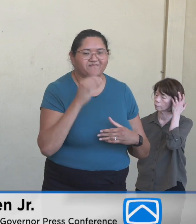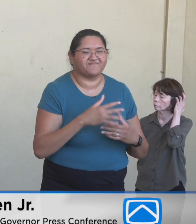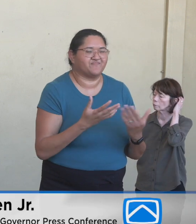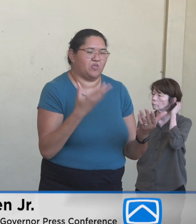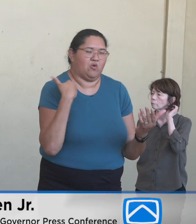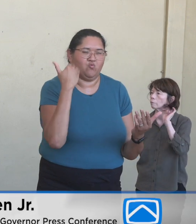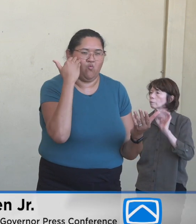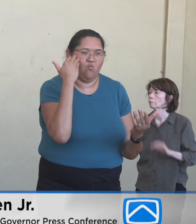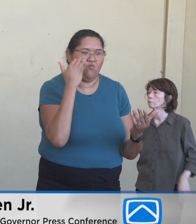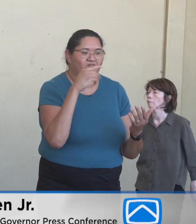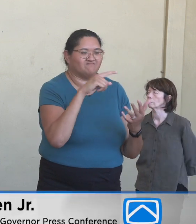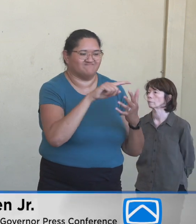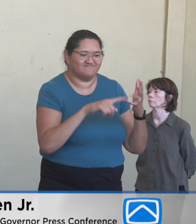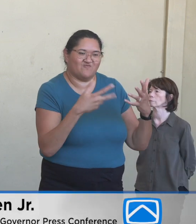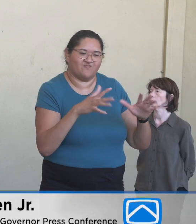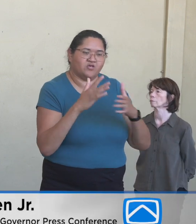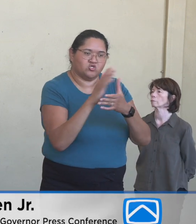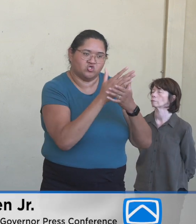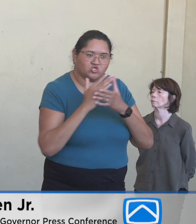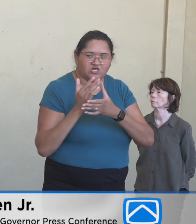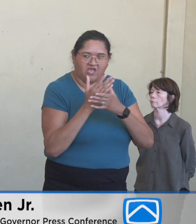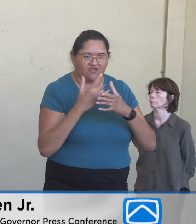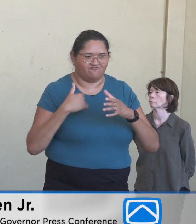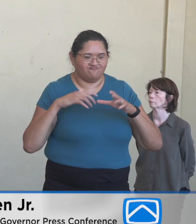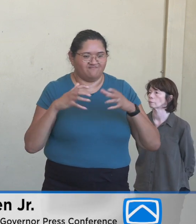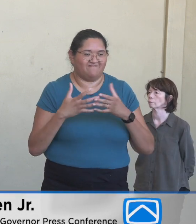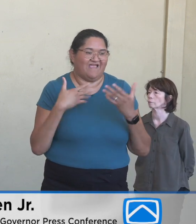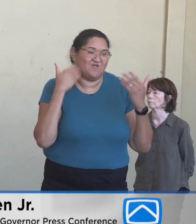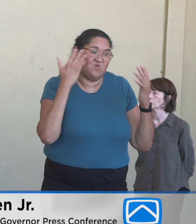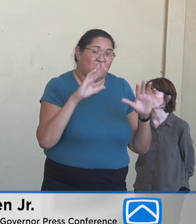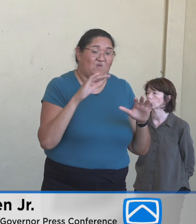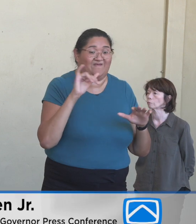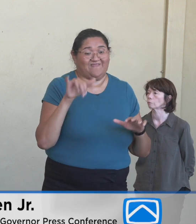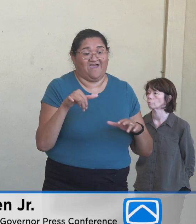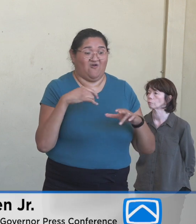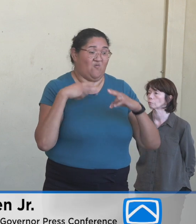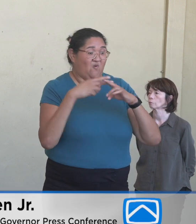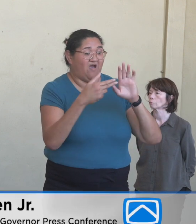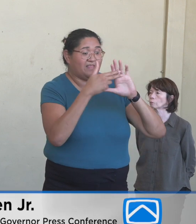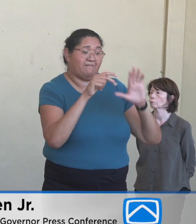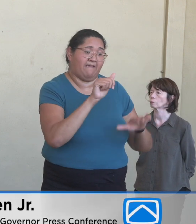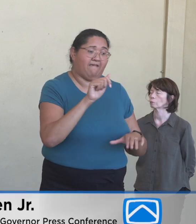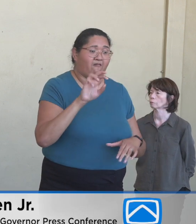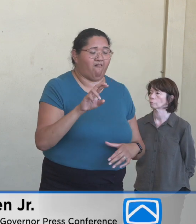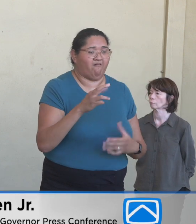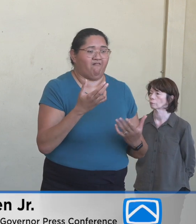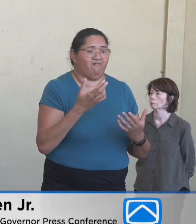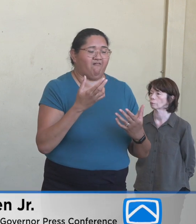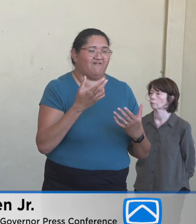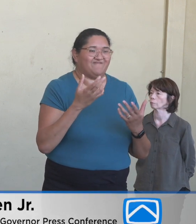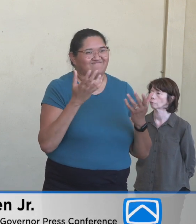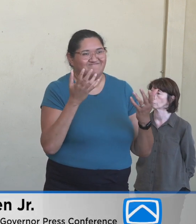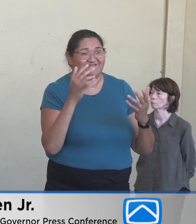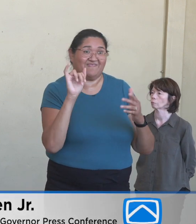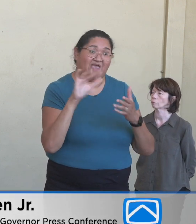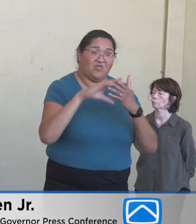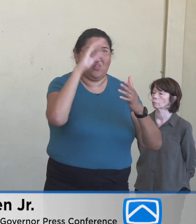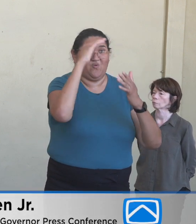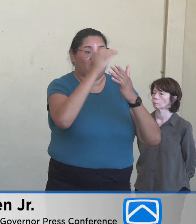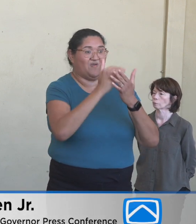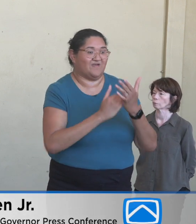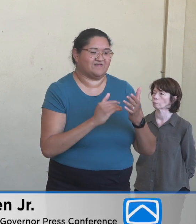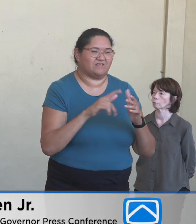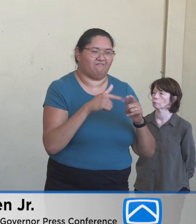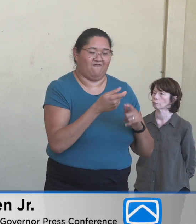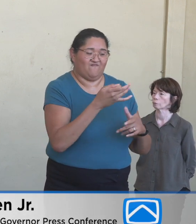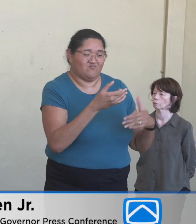So I know those things are shared among ourselves. I don't know if I would call that an after-action report so much as a lesson learned on